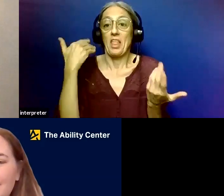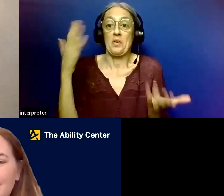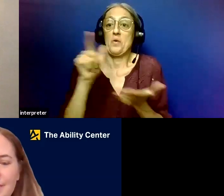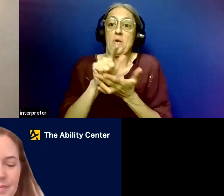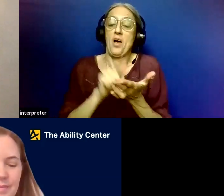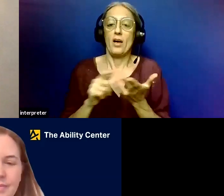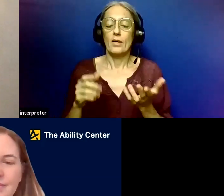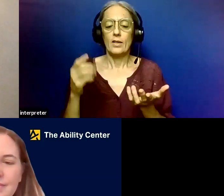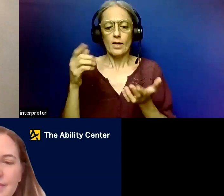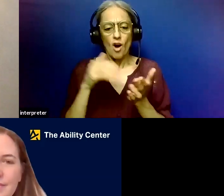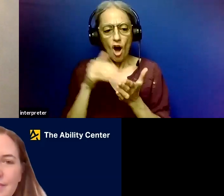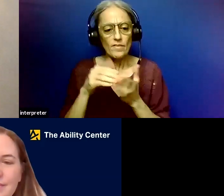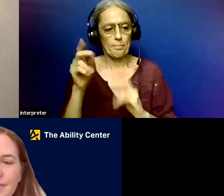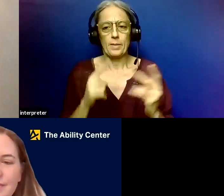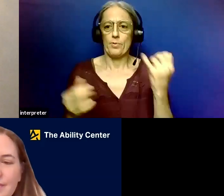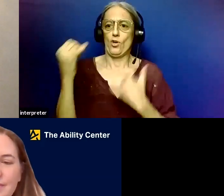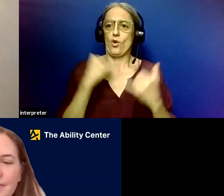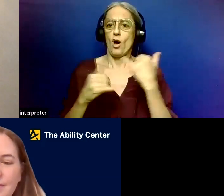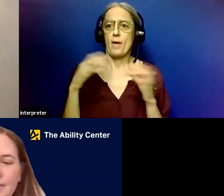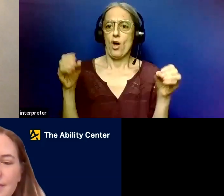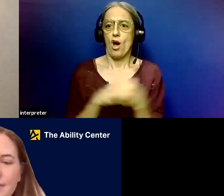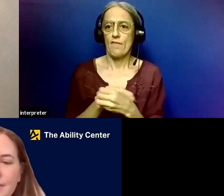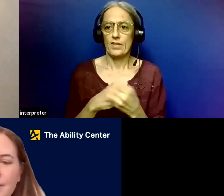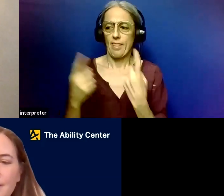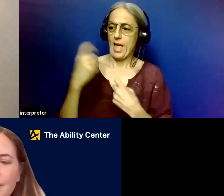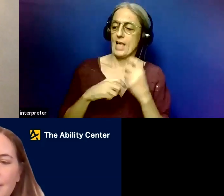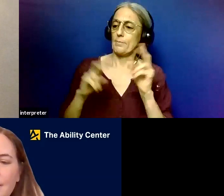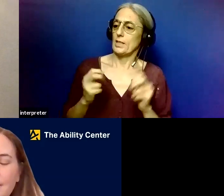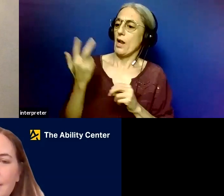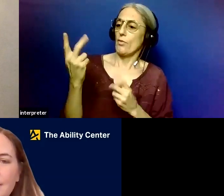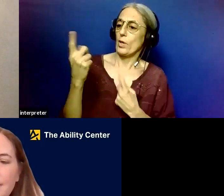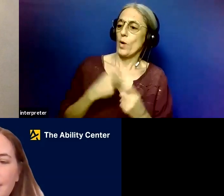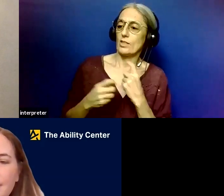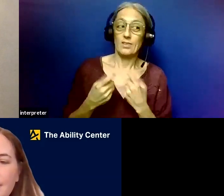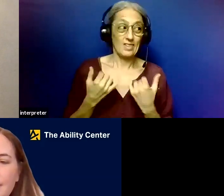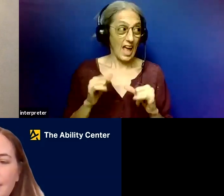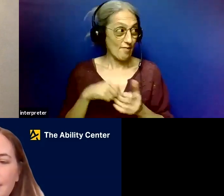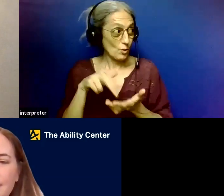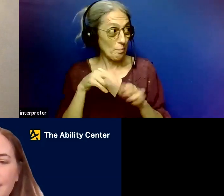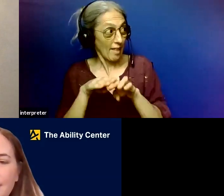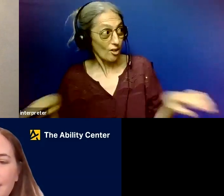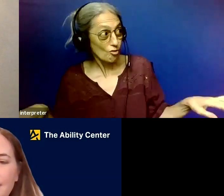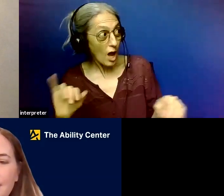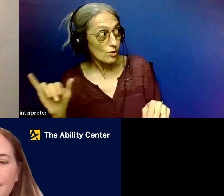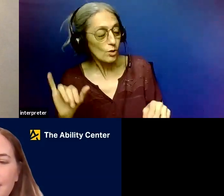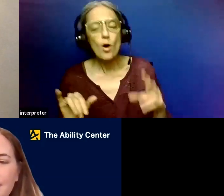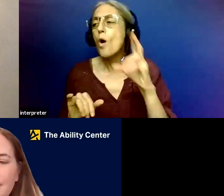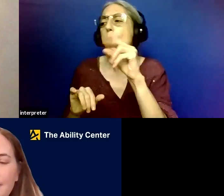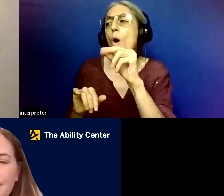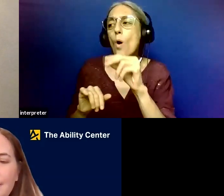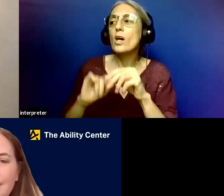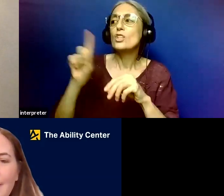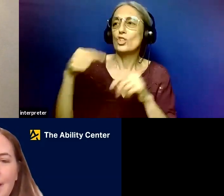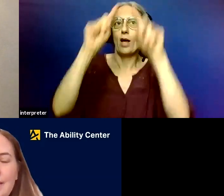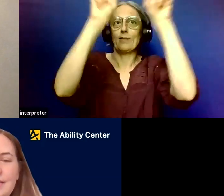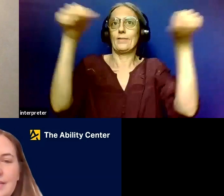Title III questions like that. They'll say, do I still have to paint the parking space? And I say, no, you don't have to paint the parking space, but you've got to have the sign.